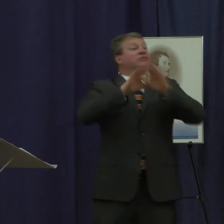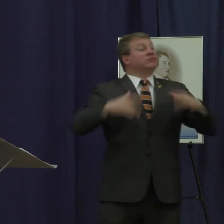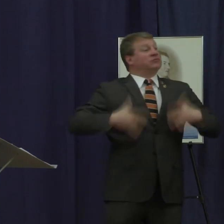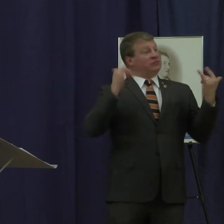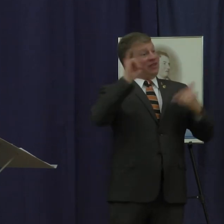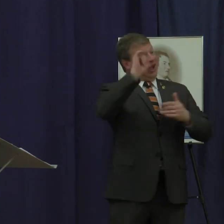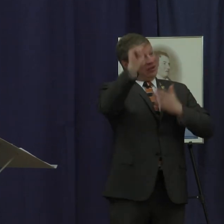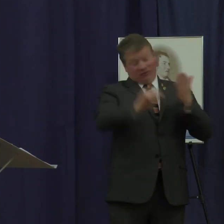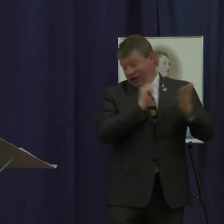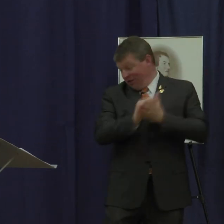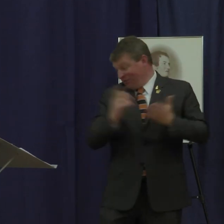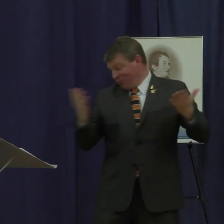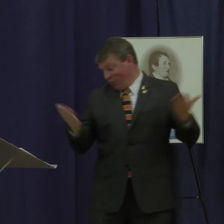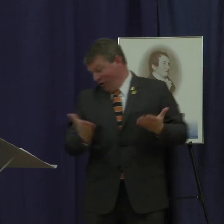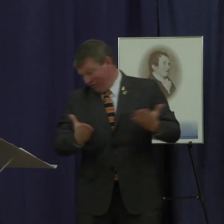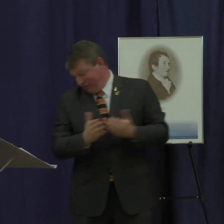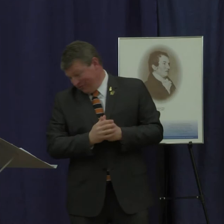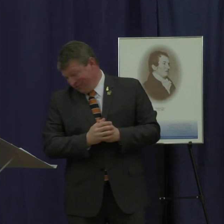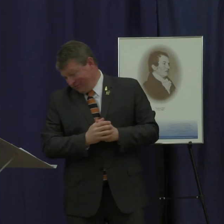edifice we are erecting.